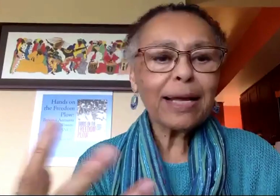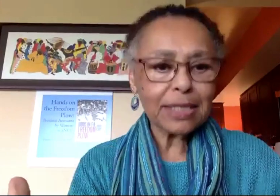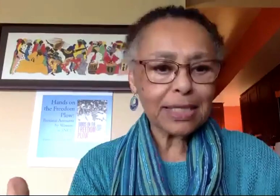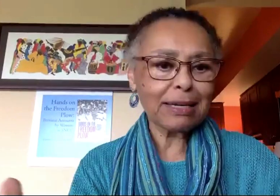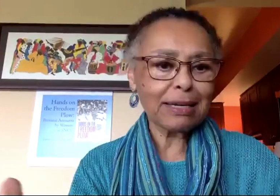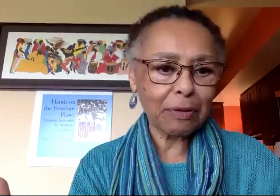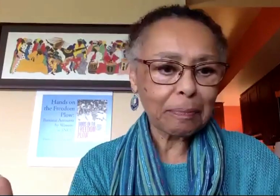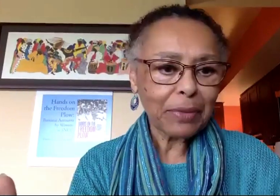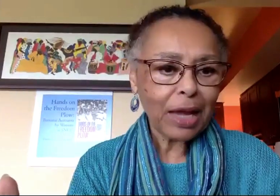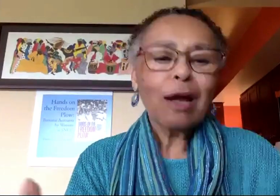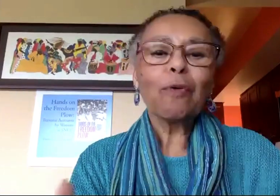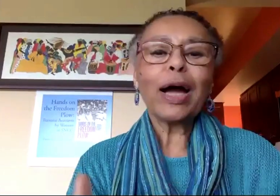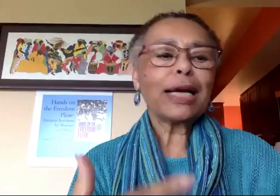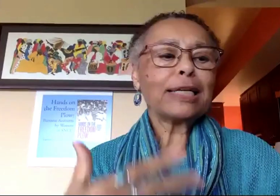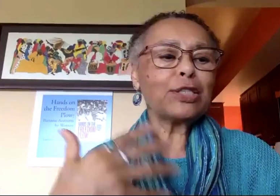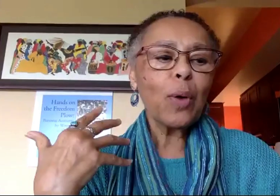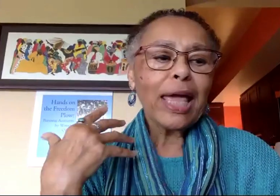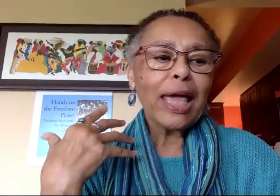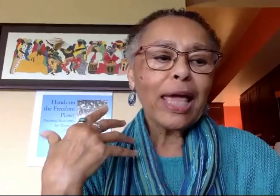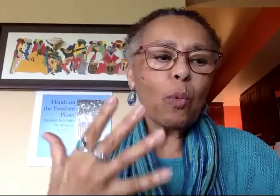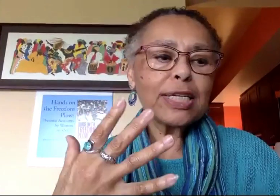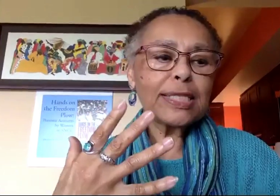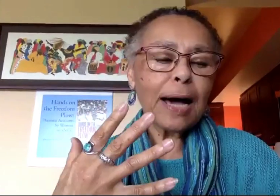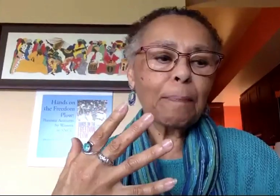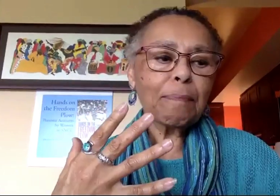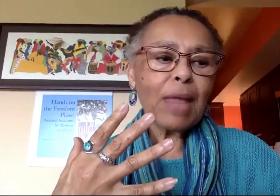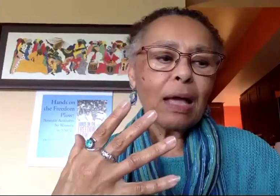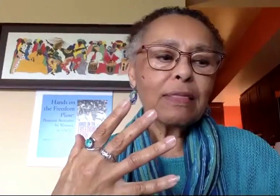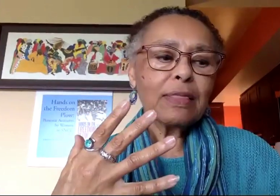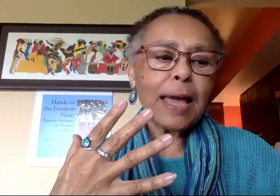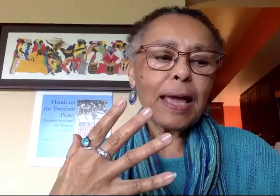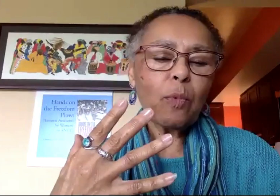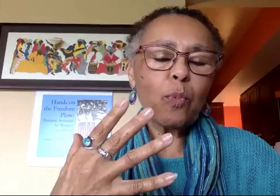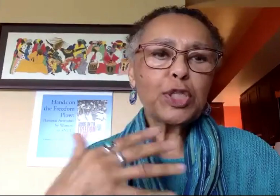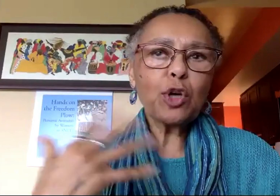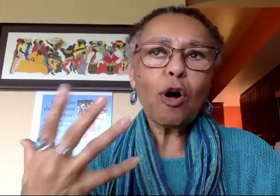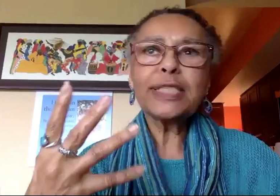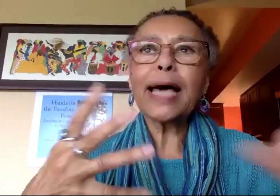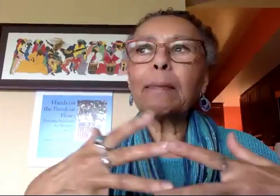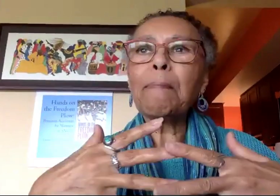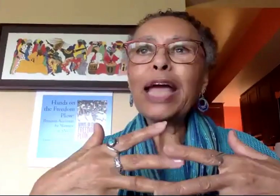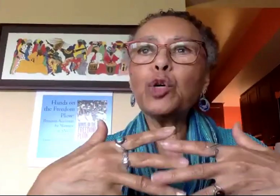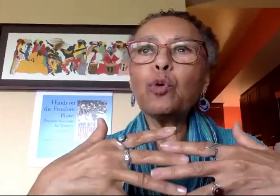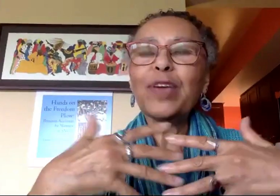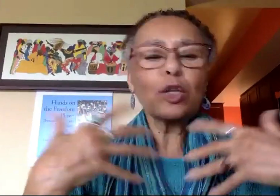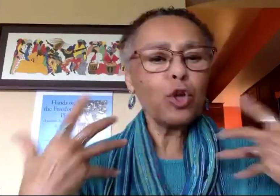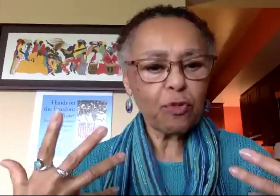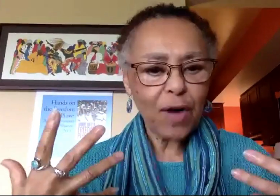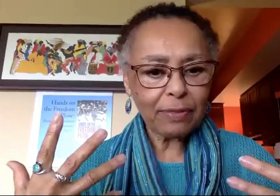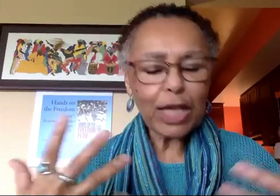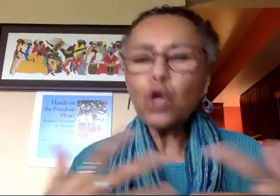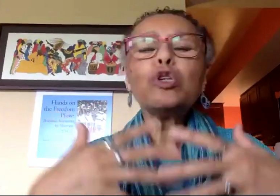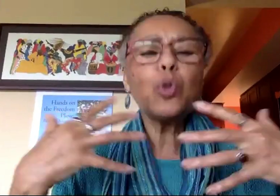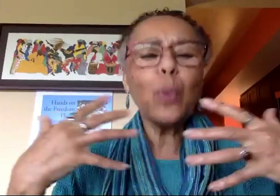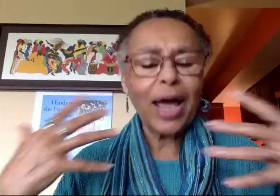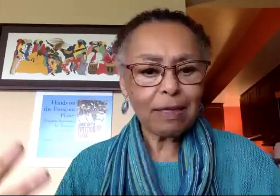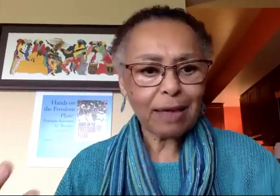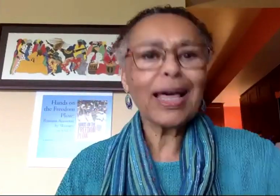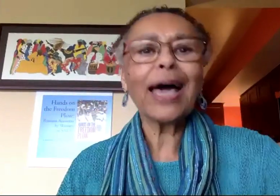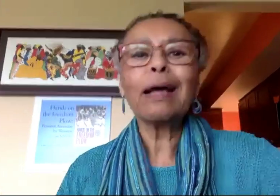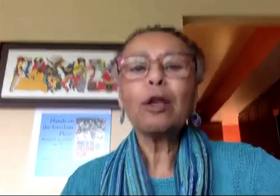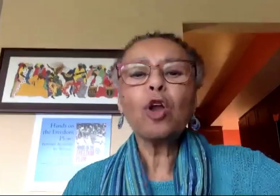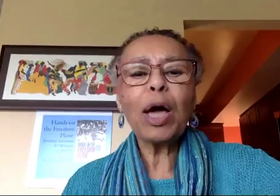that held us together, right? And so it was, they were songs that made you feel unified, that you could do